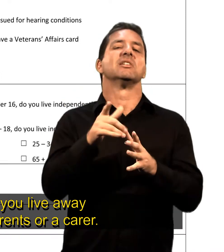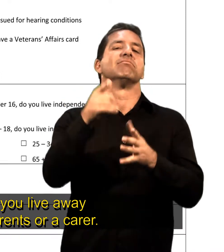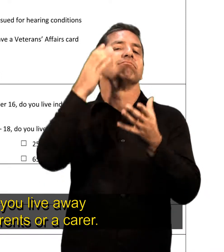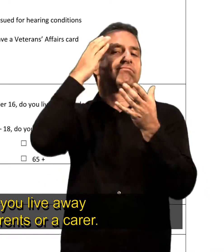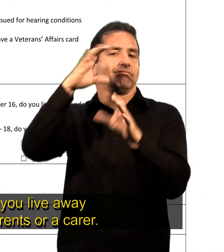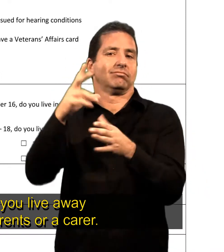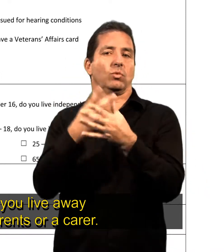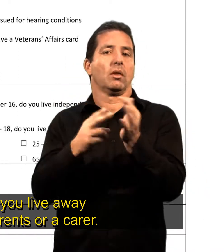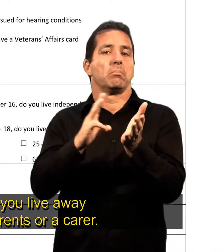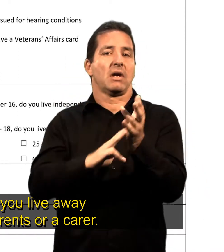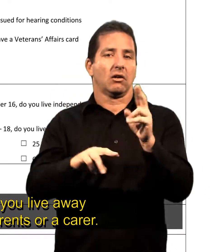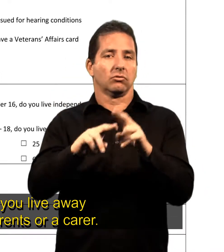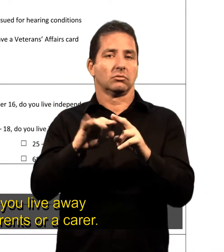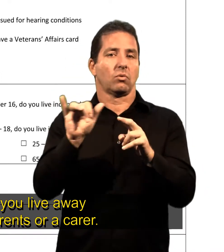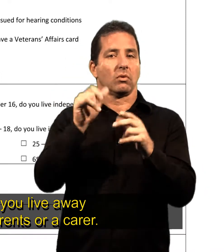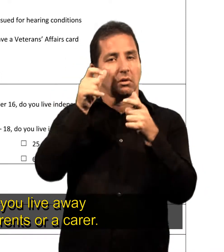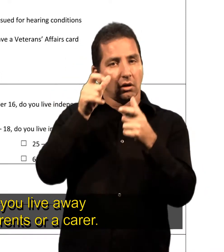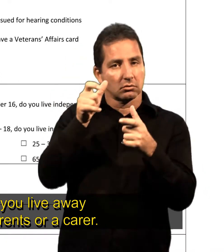parents or a carer.